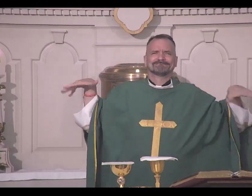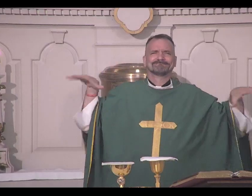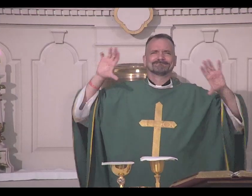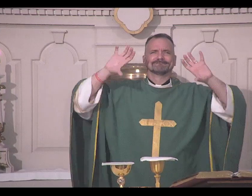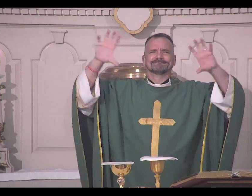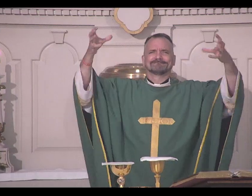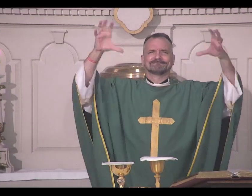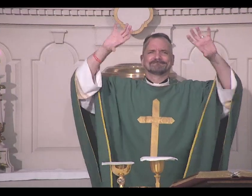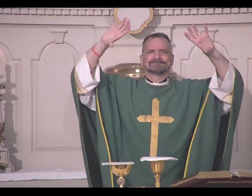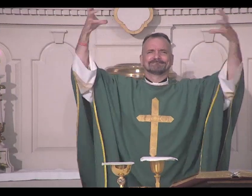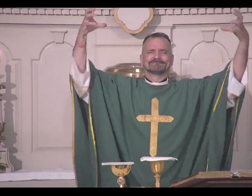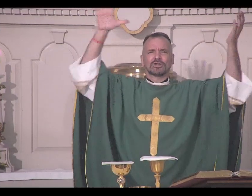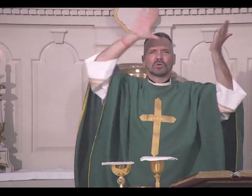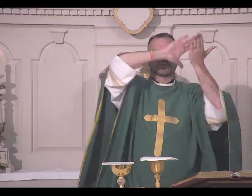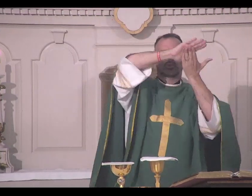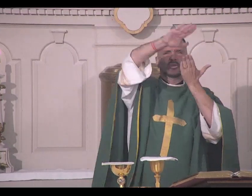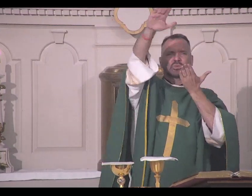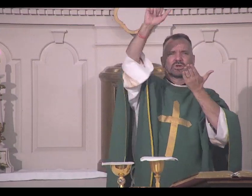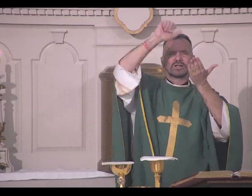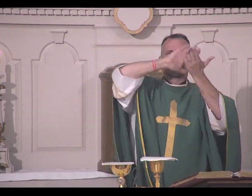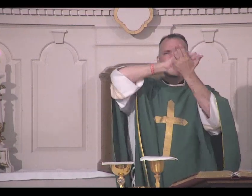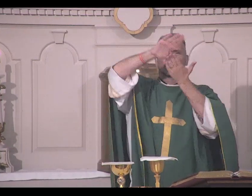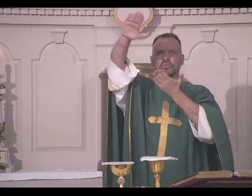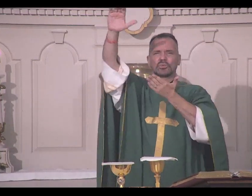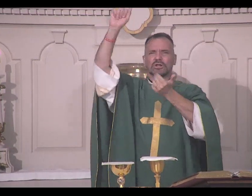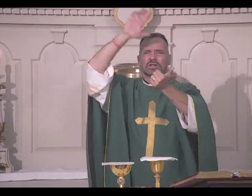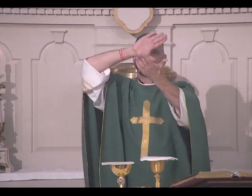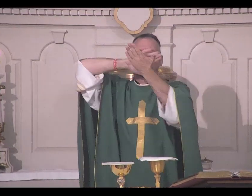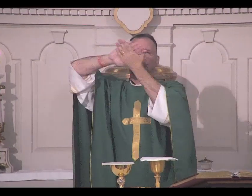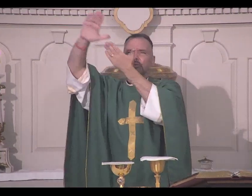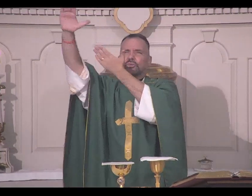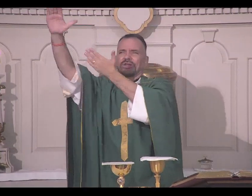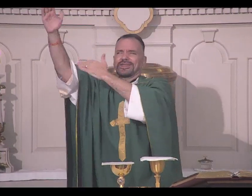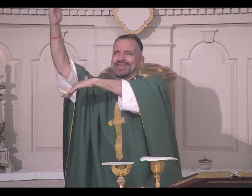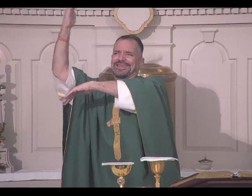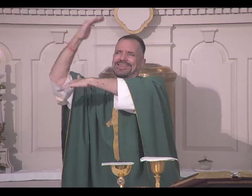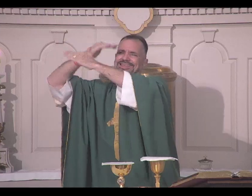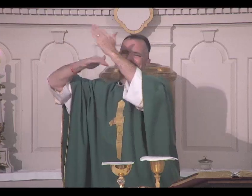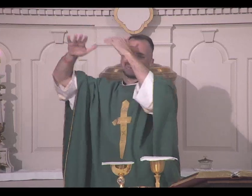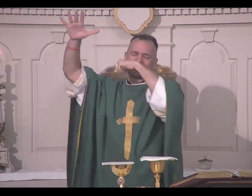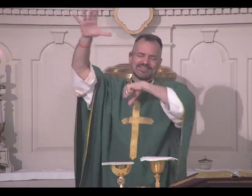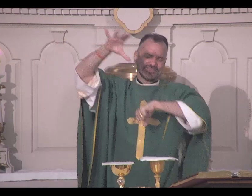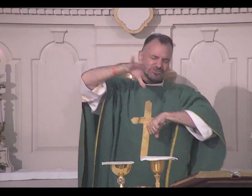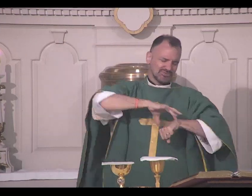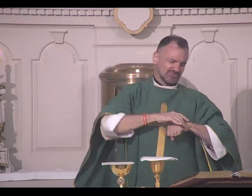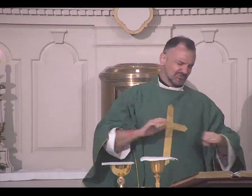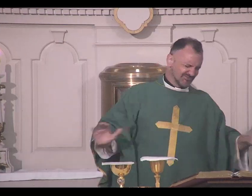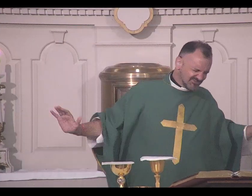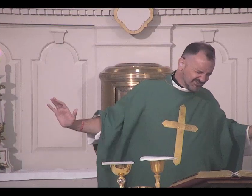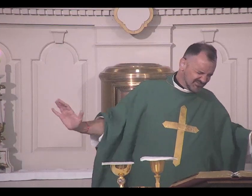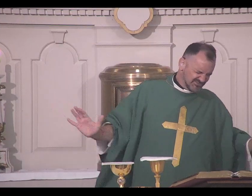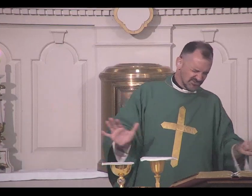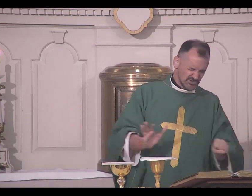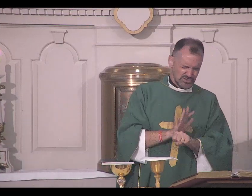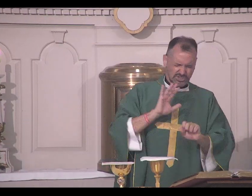holy, holy Lord God of hosts, heaven